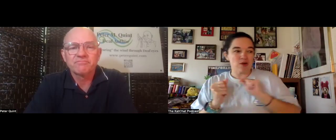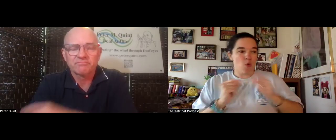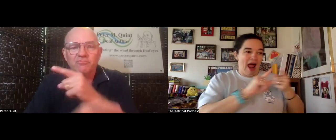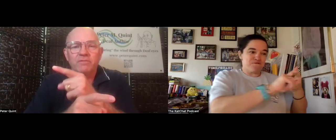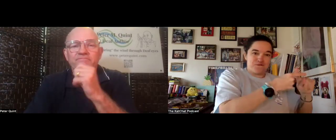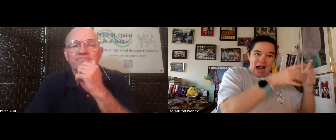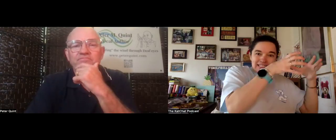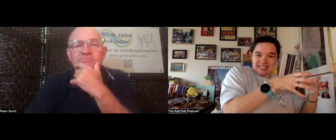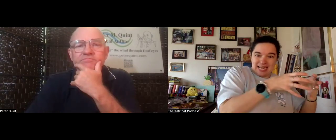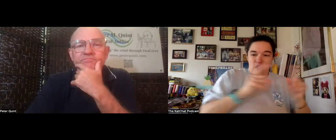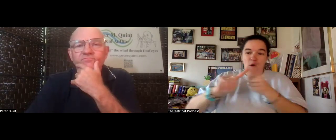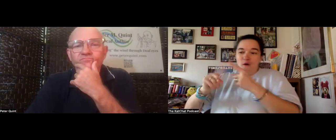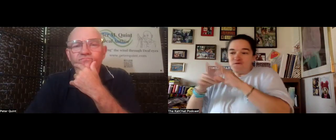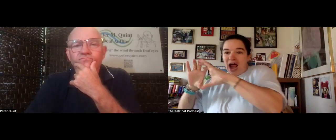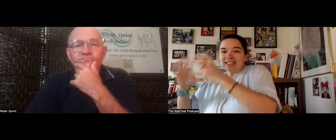world, and you have